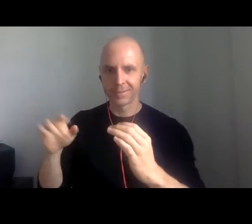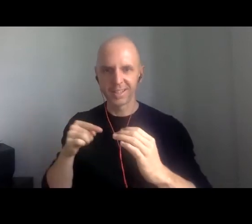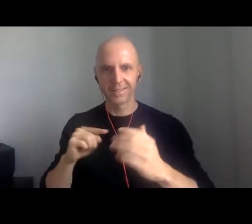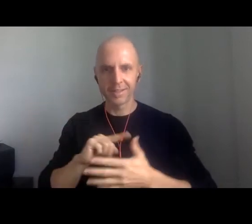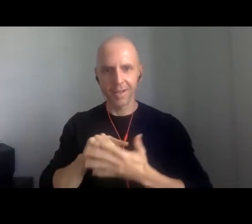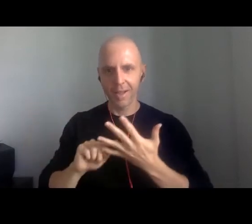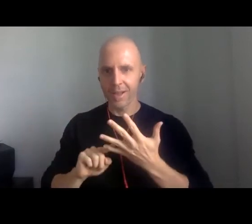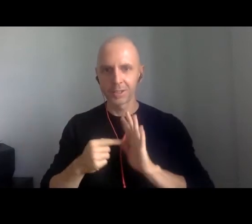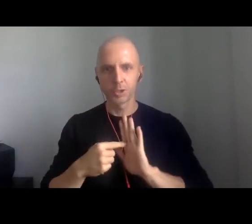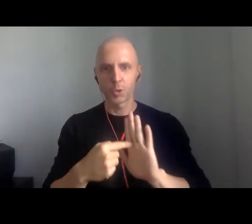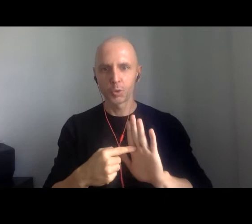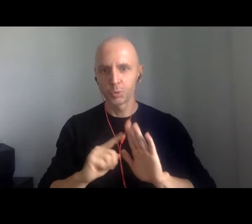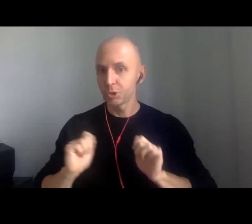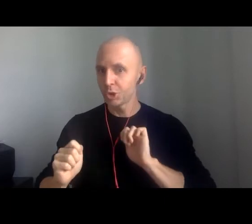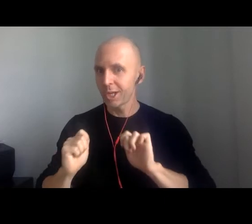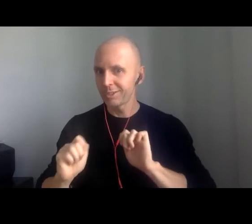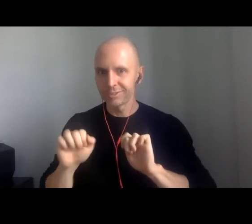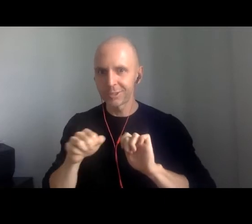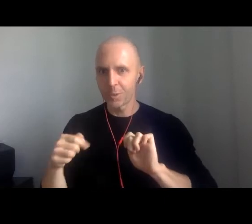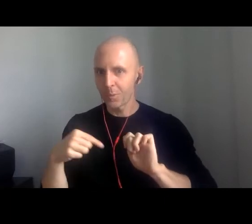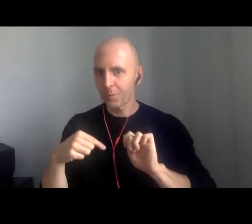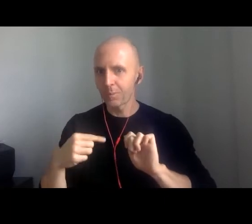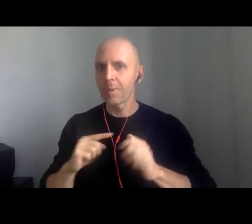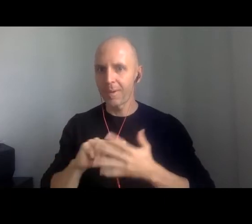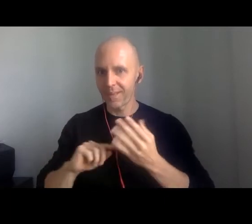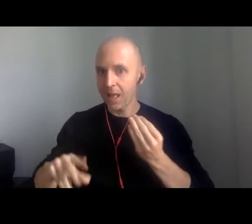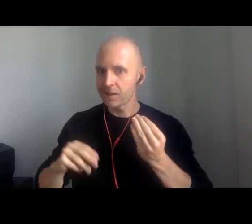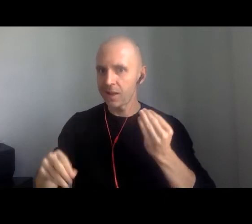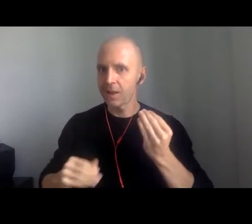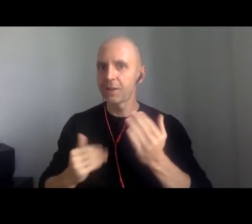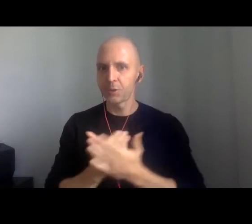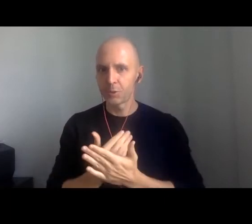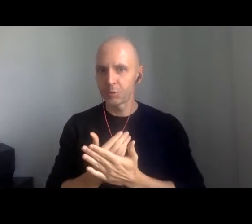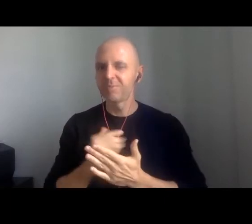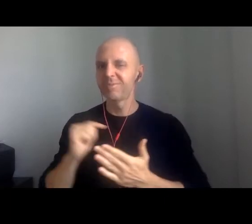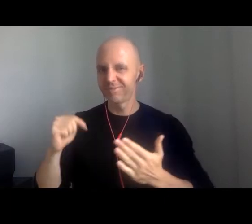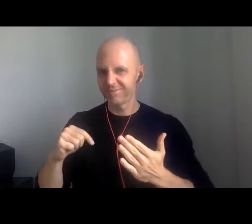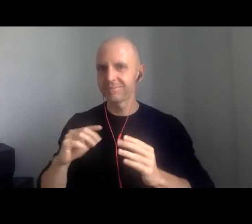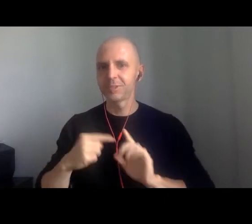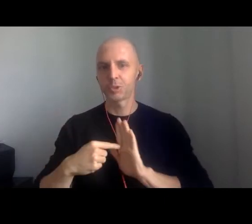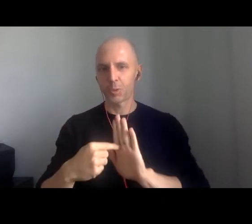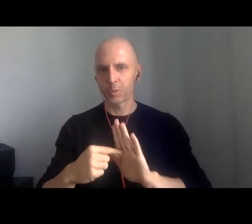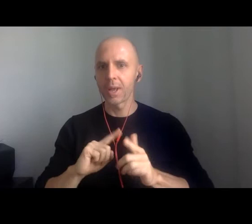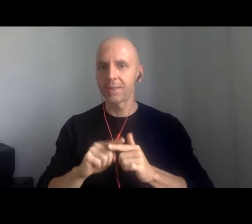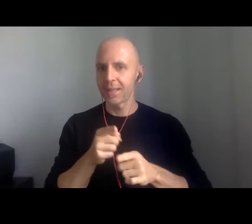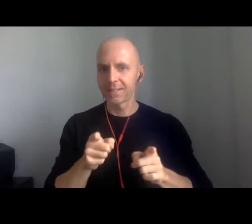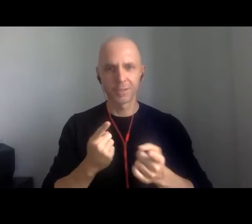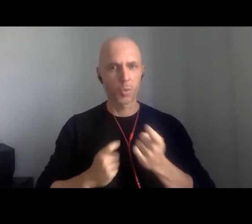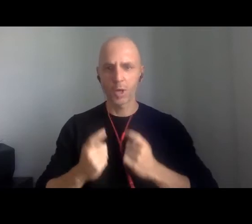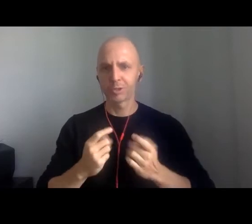gardening, conservation, rewilding, or comings and goings of the English countryside.